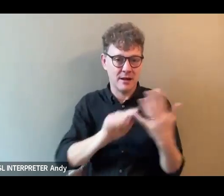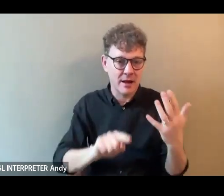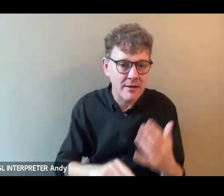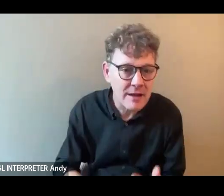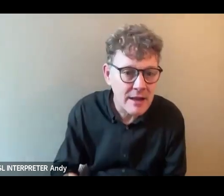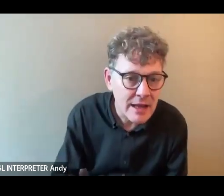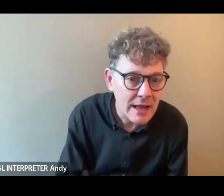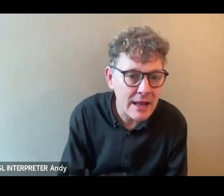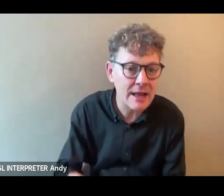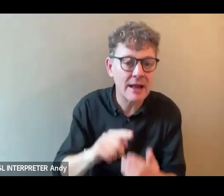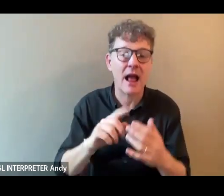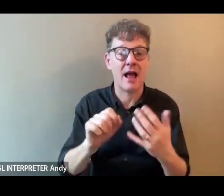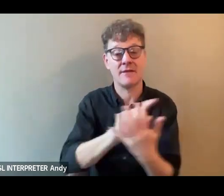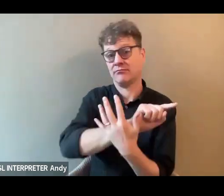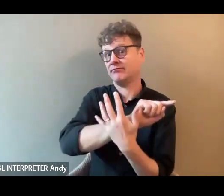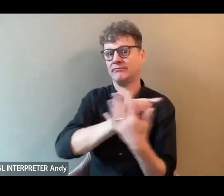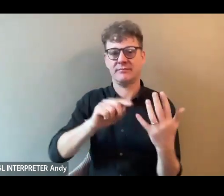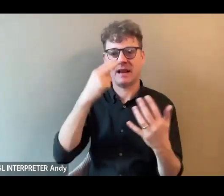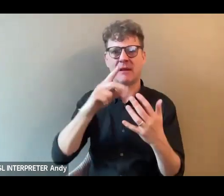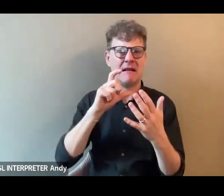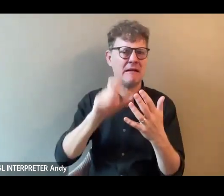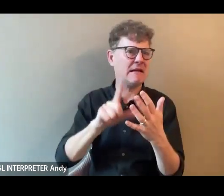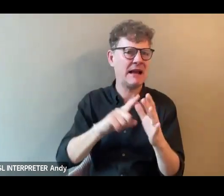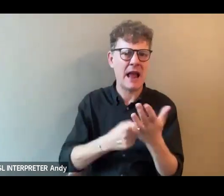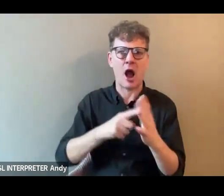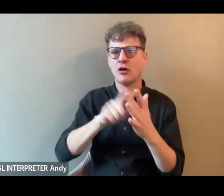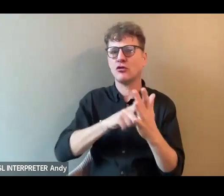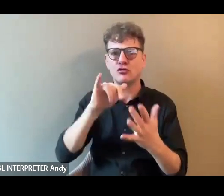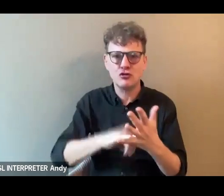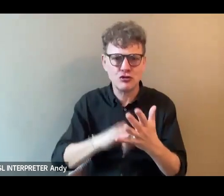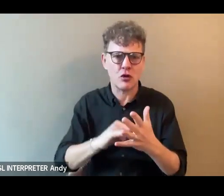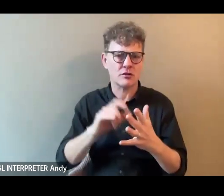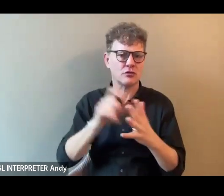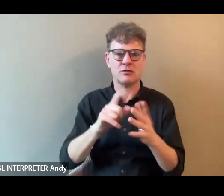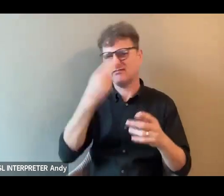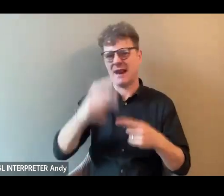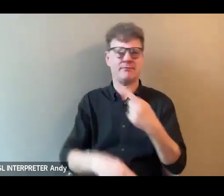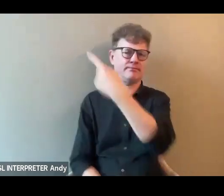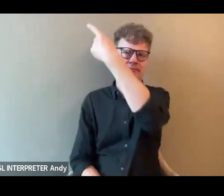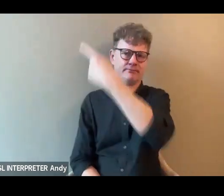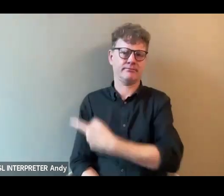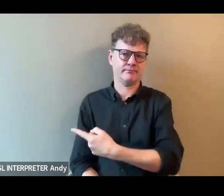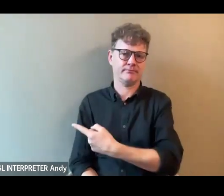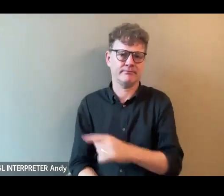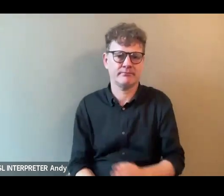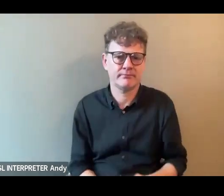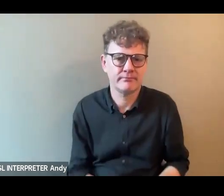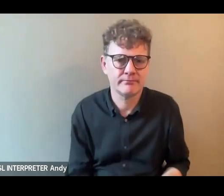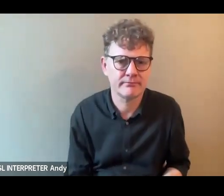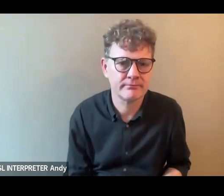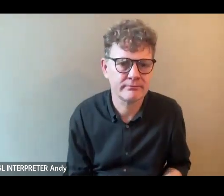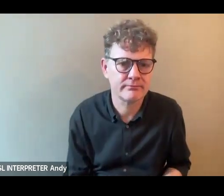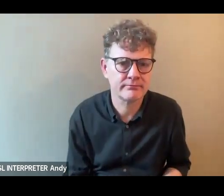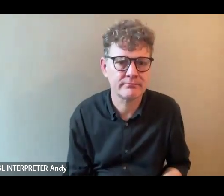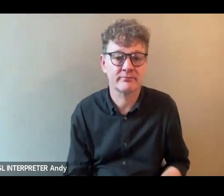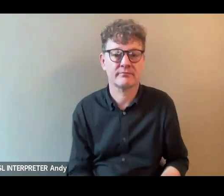Kiara outside, okay, helping people come in, Joss, Dong, Siddhartha, and Steffi. And we've also been joined by